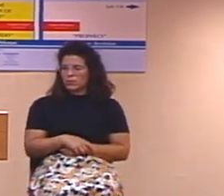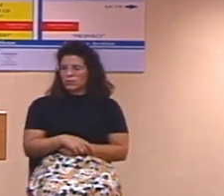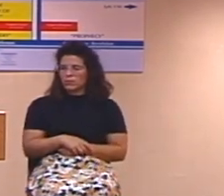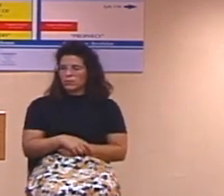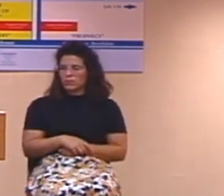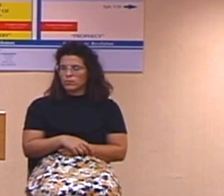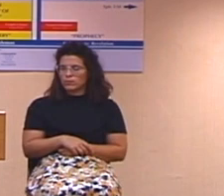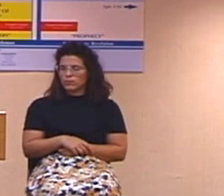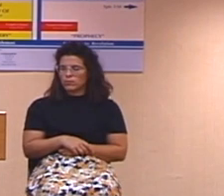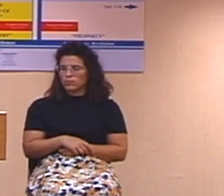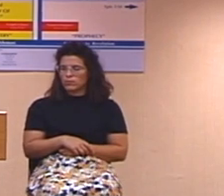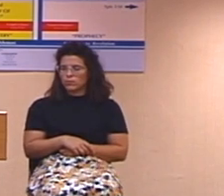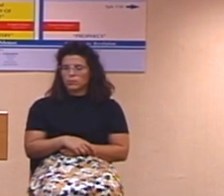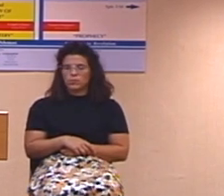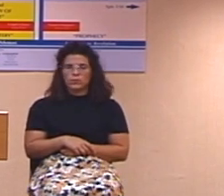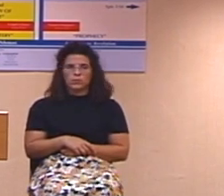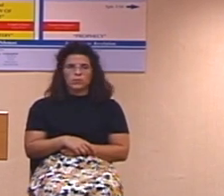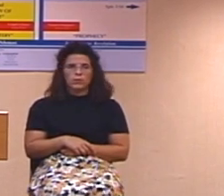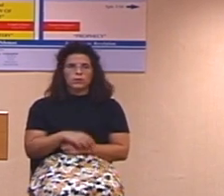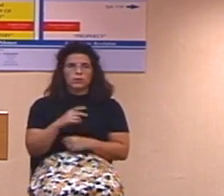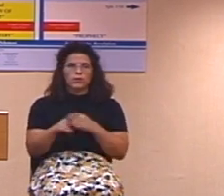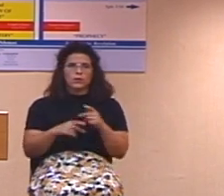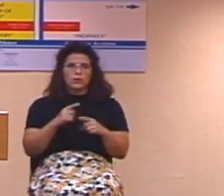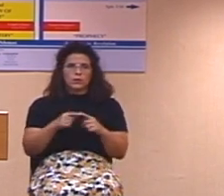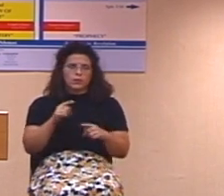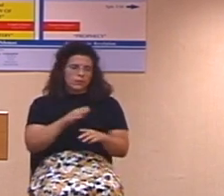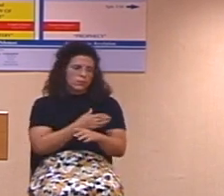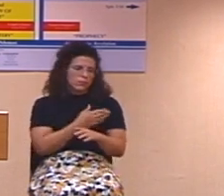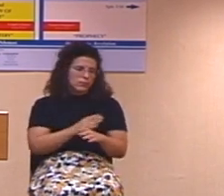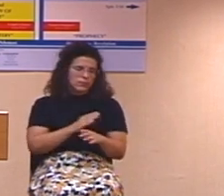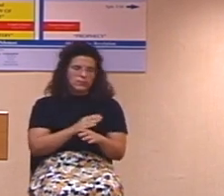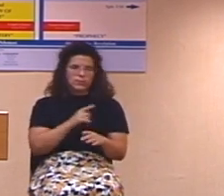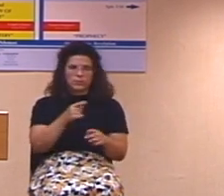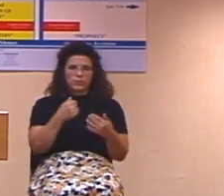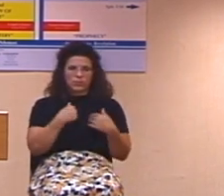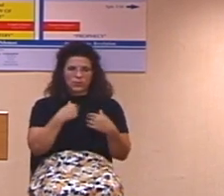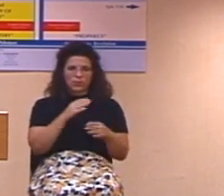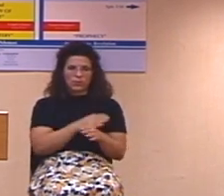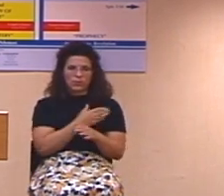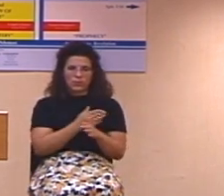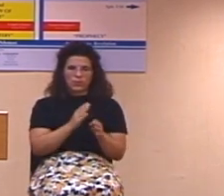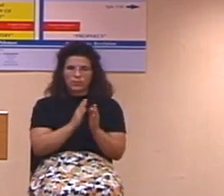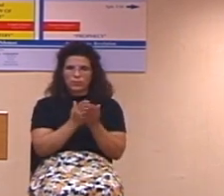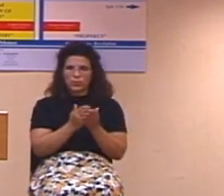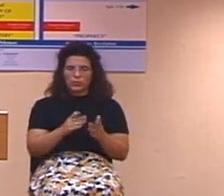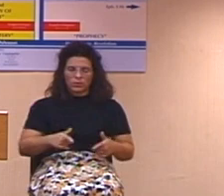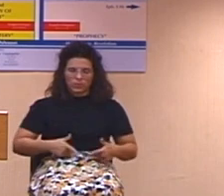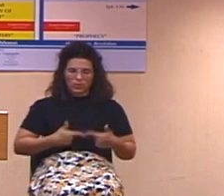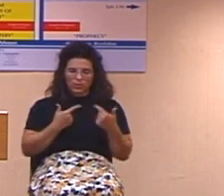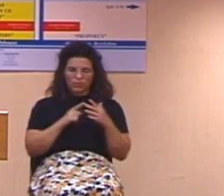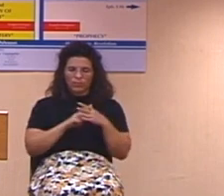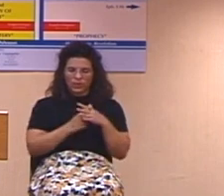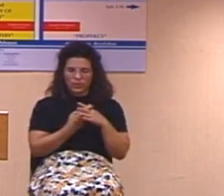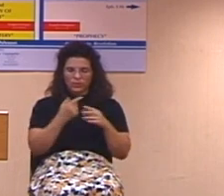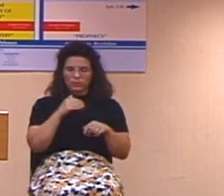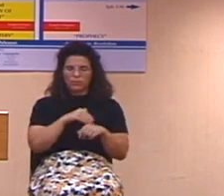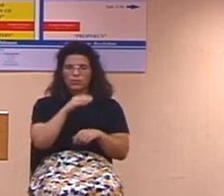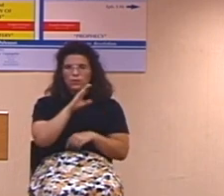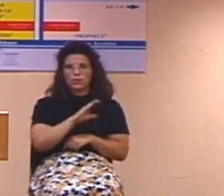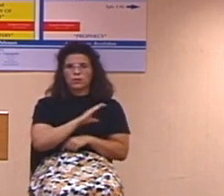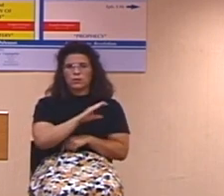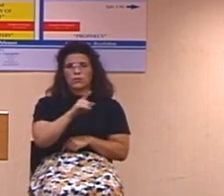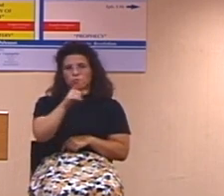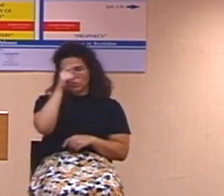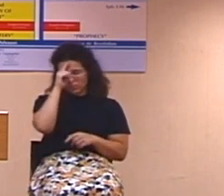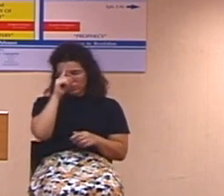21. Folks, when we sing songs, and you got the hymn book, life begins at Calvary. Do you believe